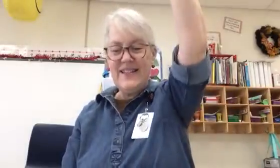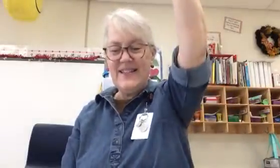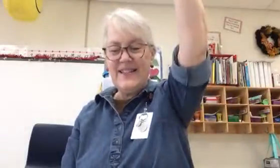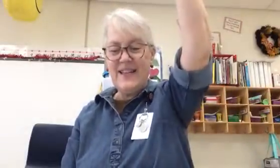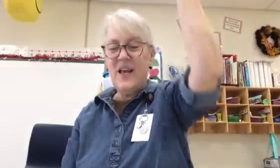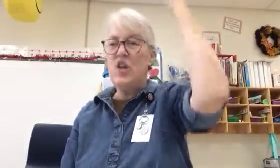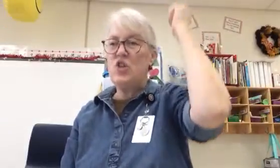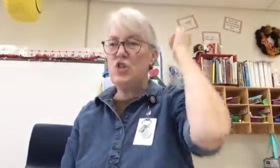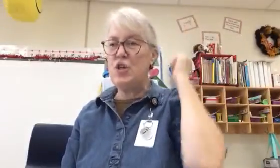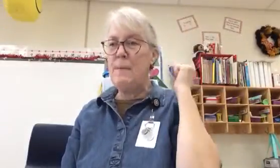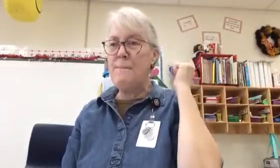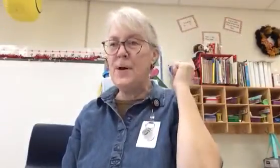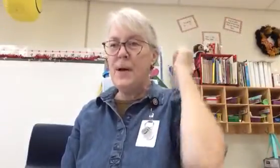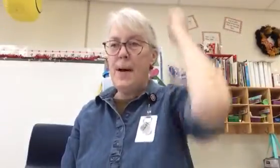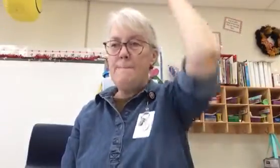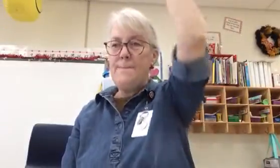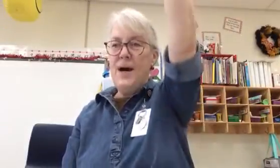ship, p.